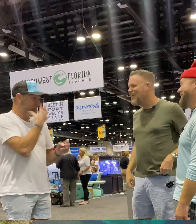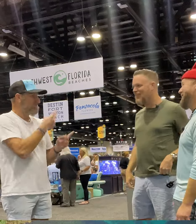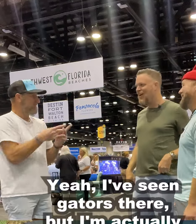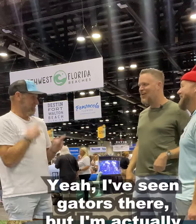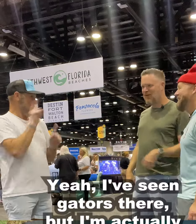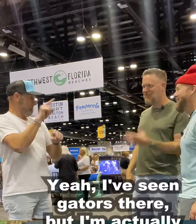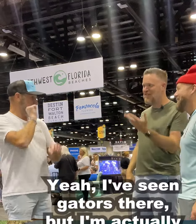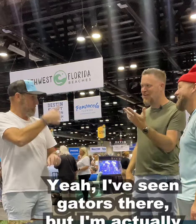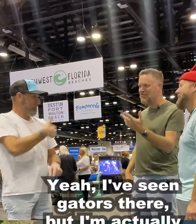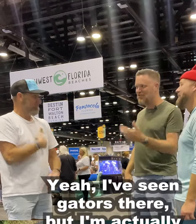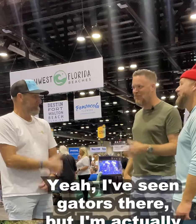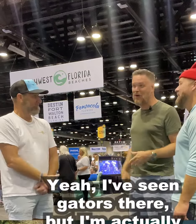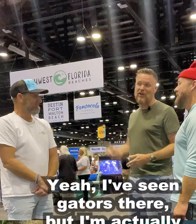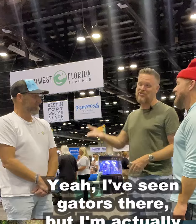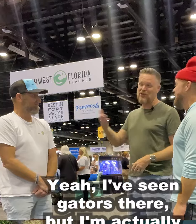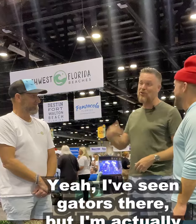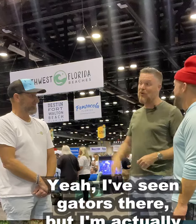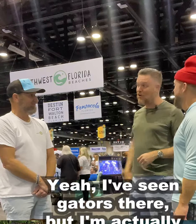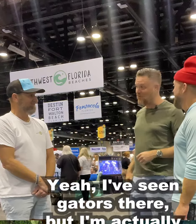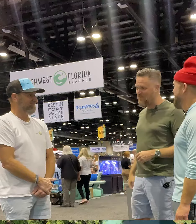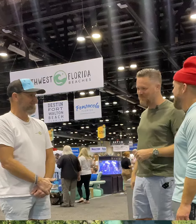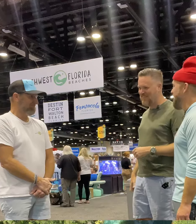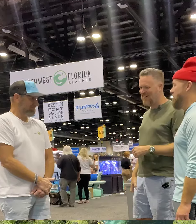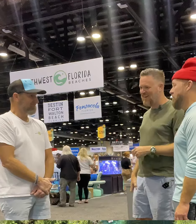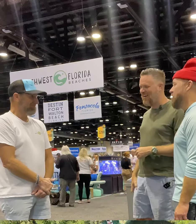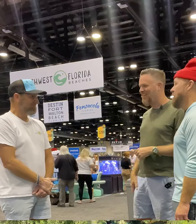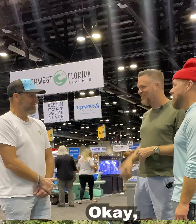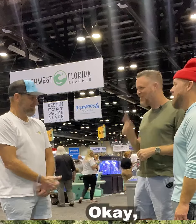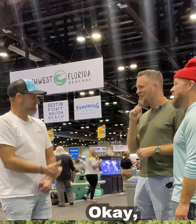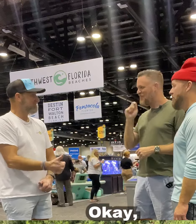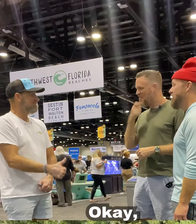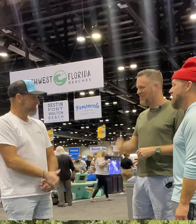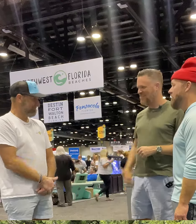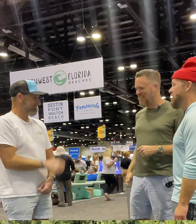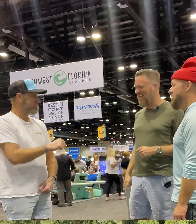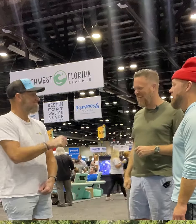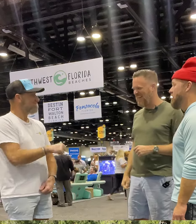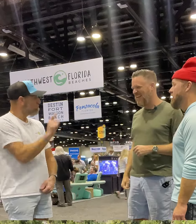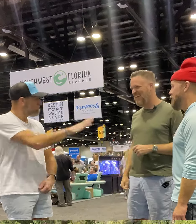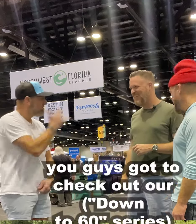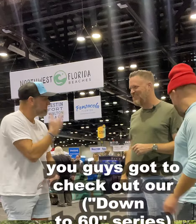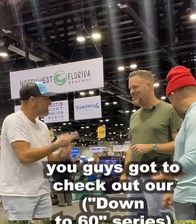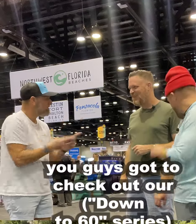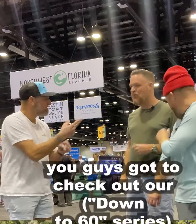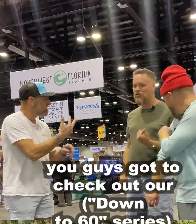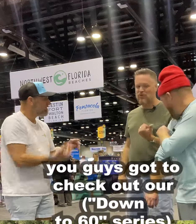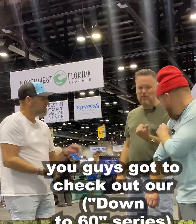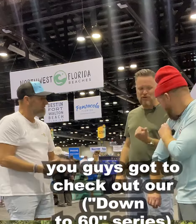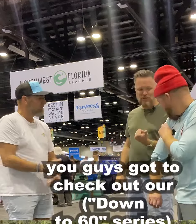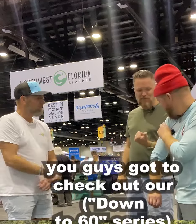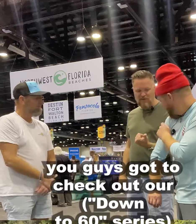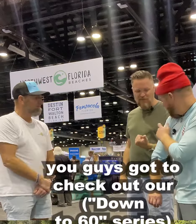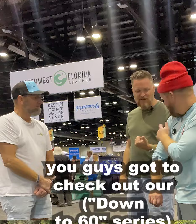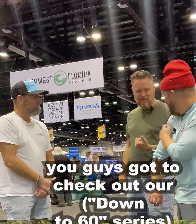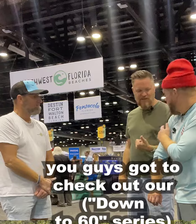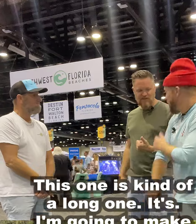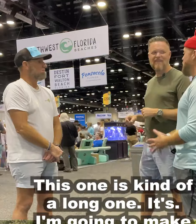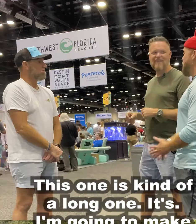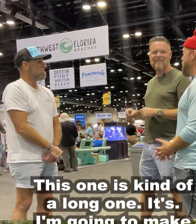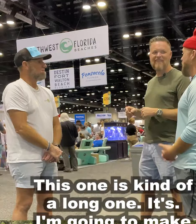Yeah, I've seen gators there before. I'm actually going tomorrow. cool. Okay. Very cool. You guys got to check out our, where's your favorite place? This one's kind of